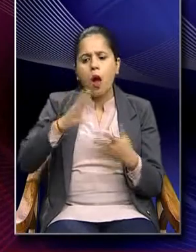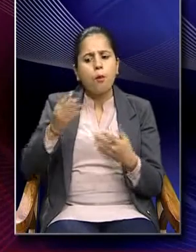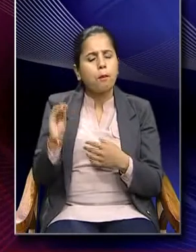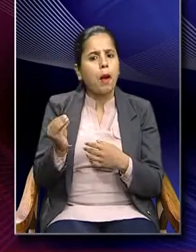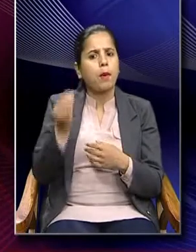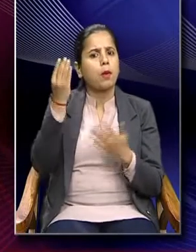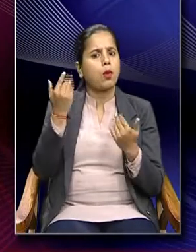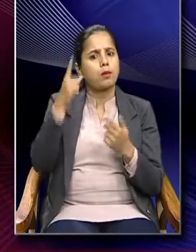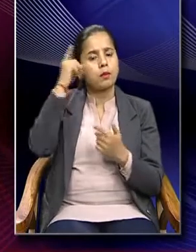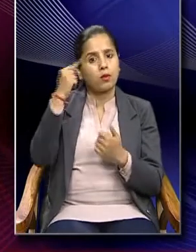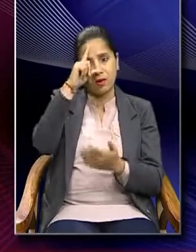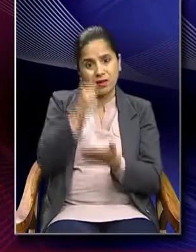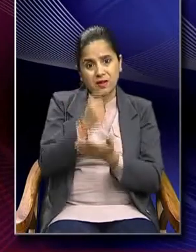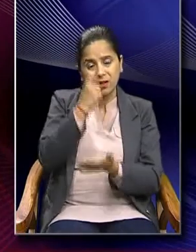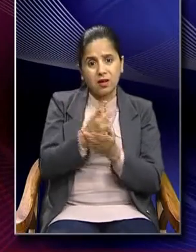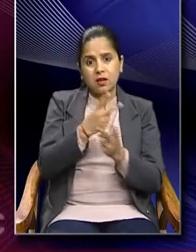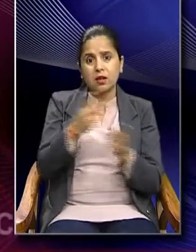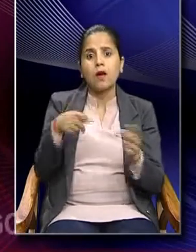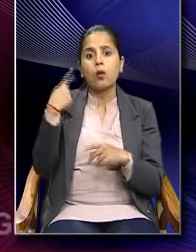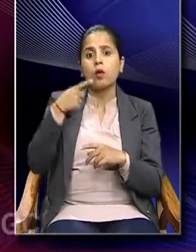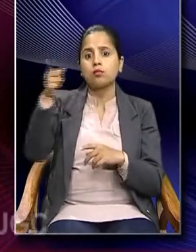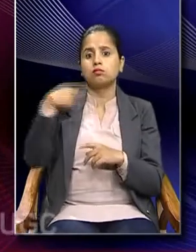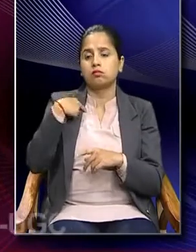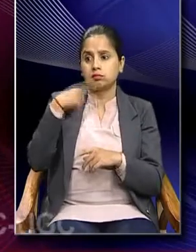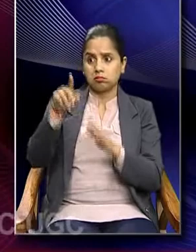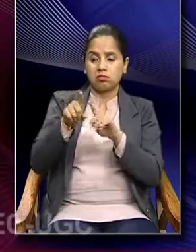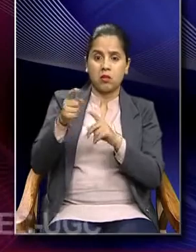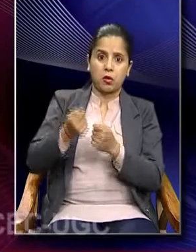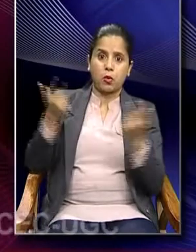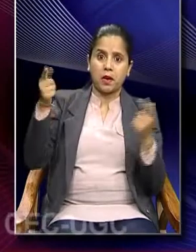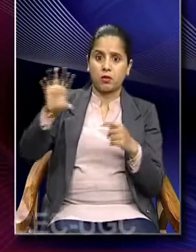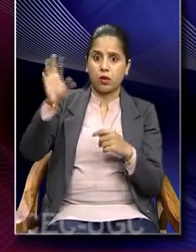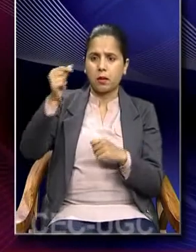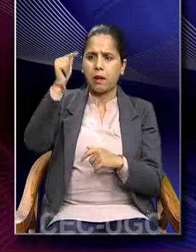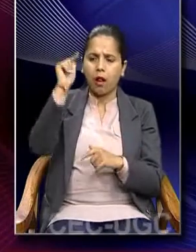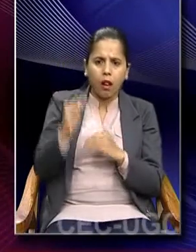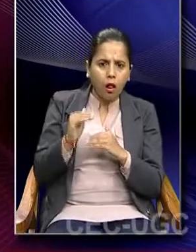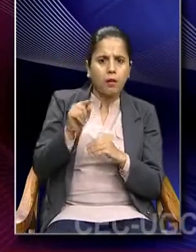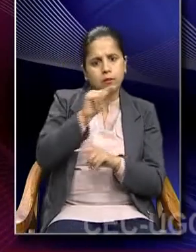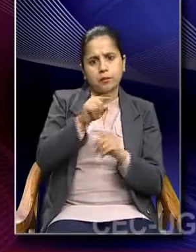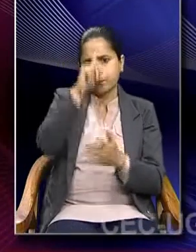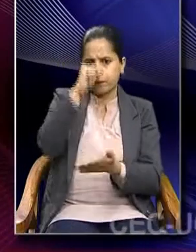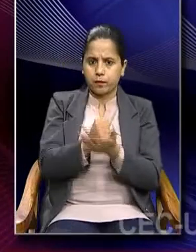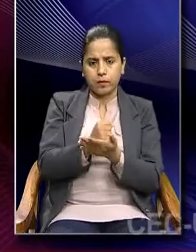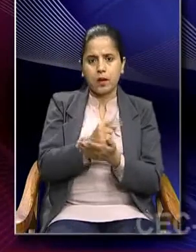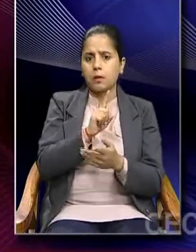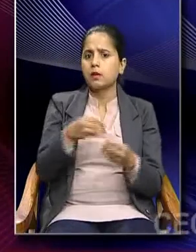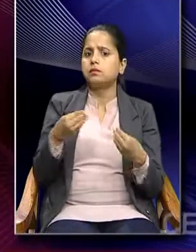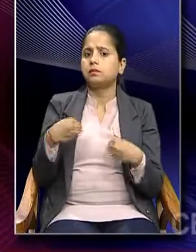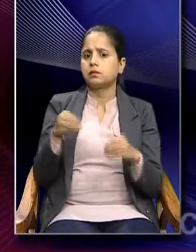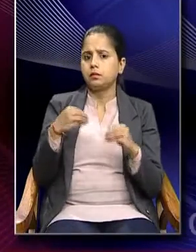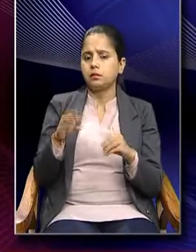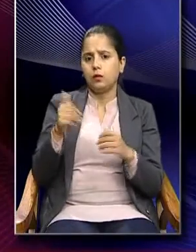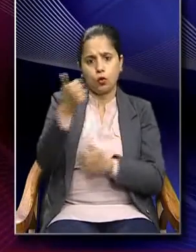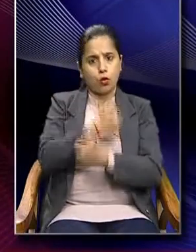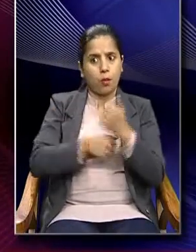conditions that are decided by dominant states at a cheaper price, right? They should sell it in either say